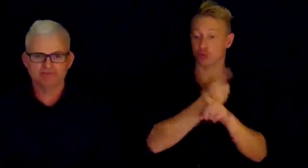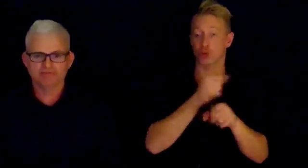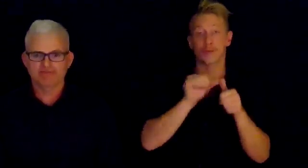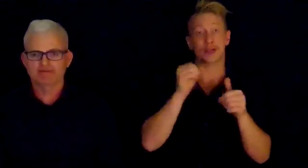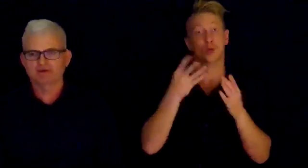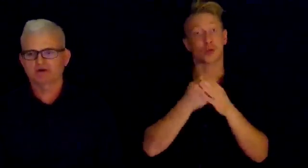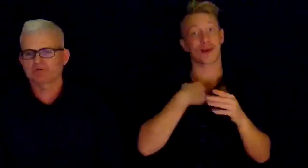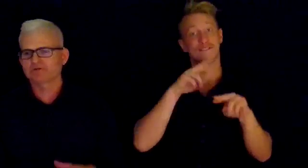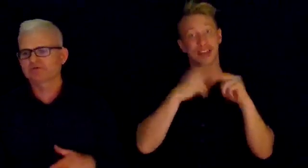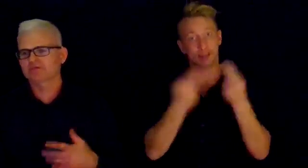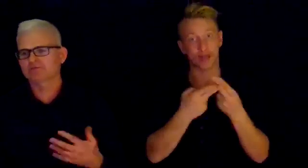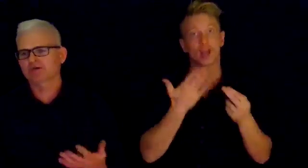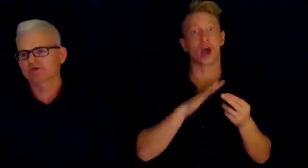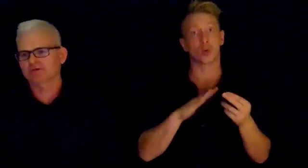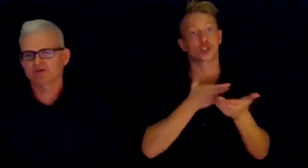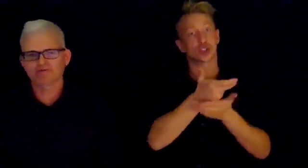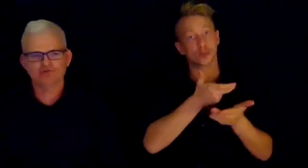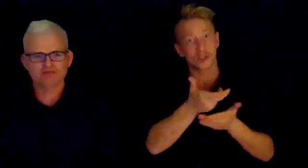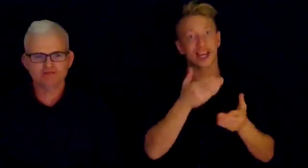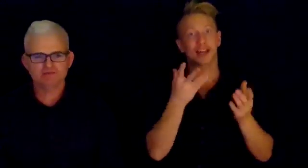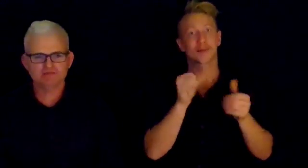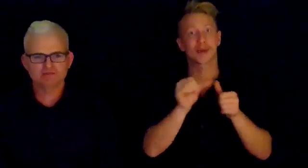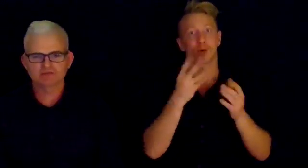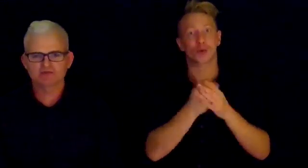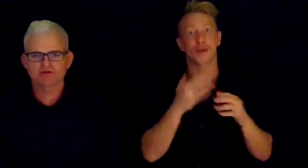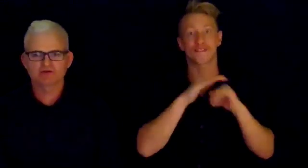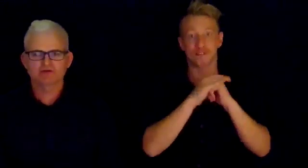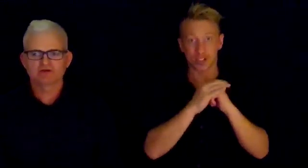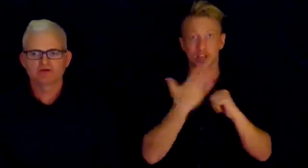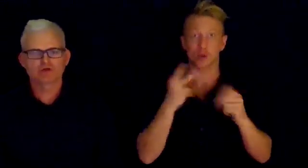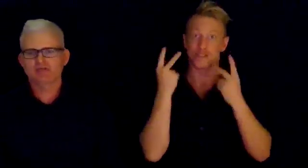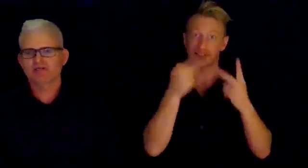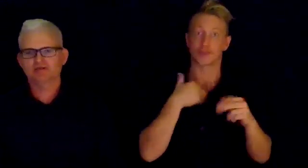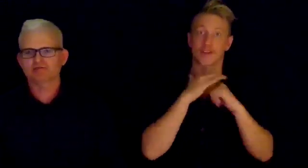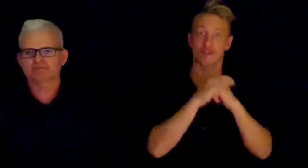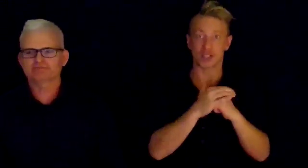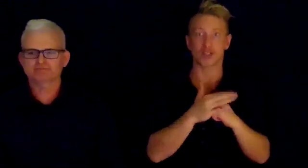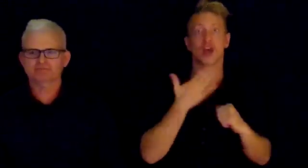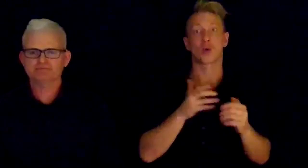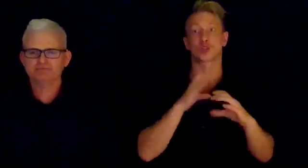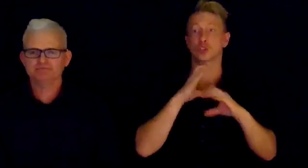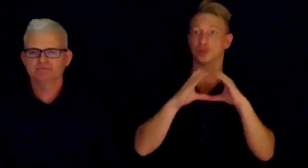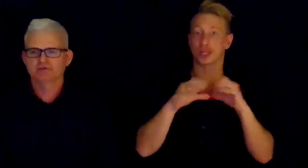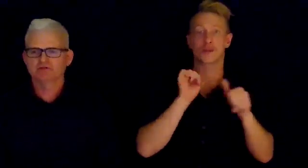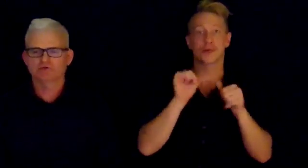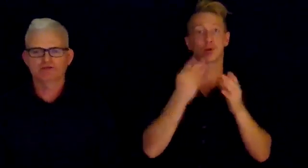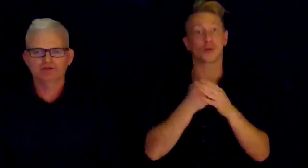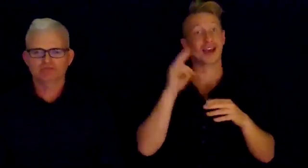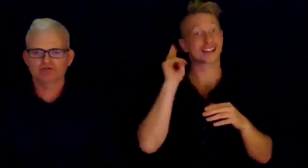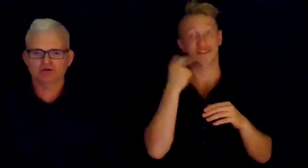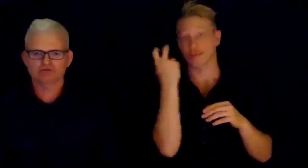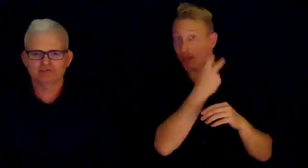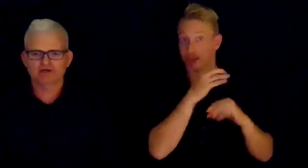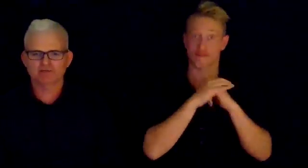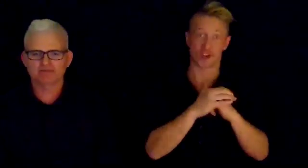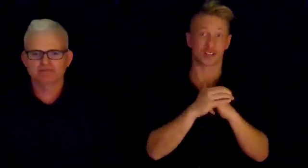family, I want to visit my deafblind friends. It could be anything. So once